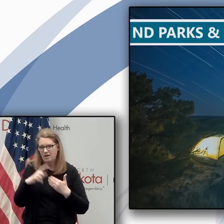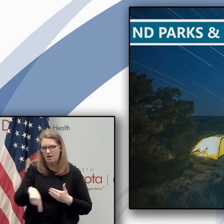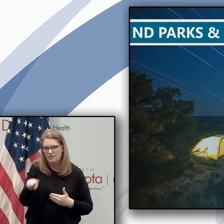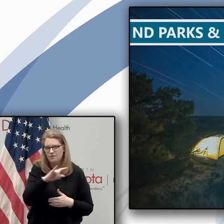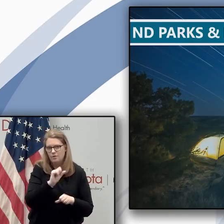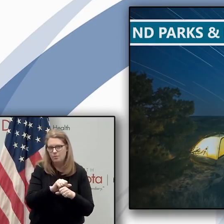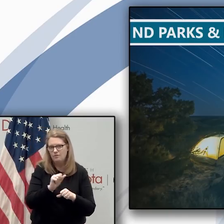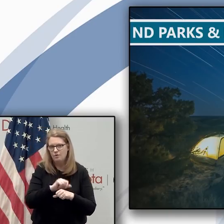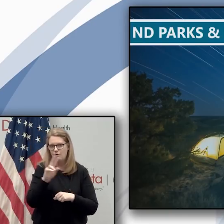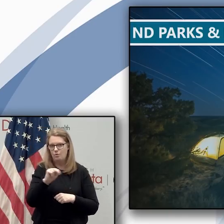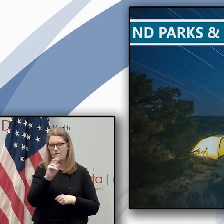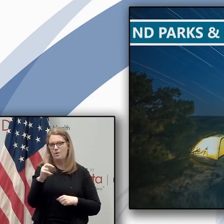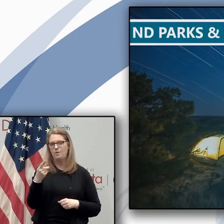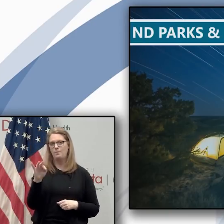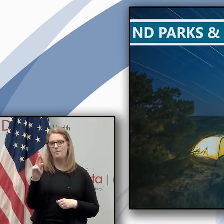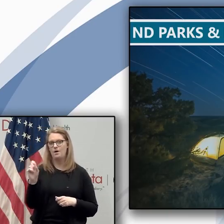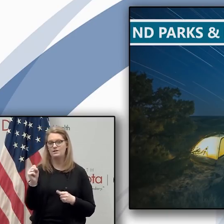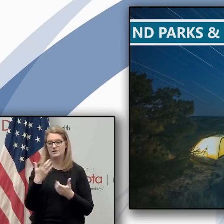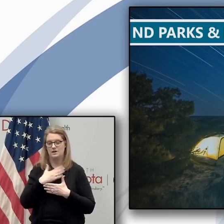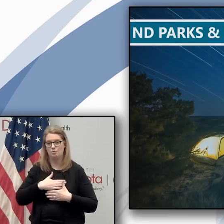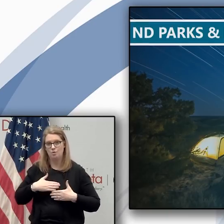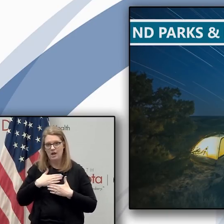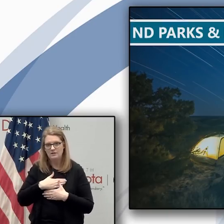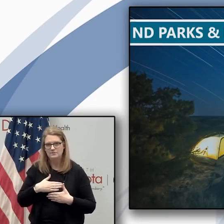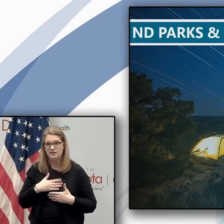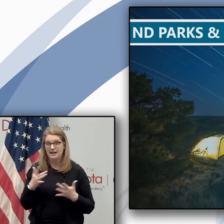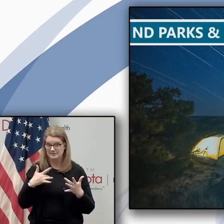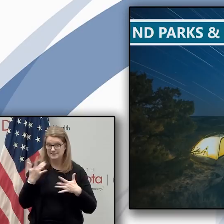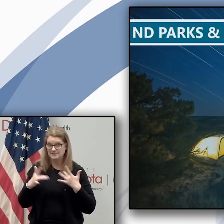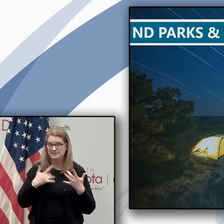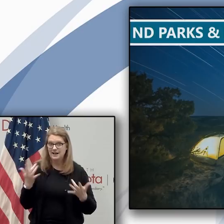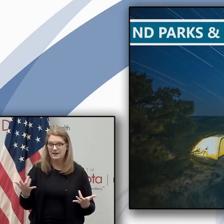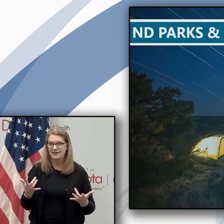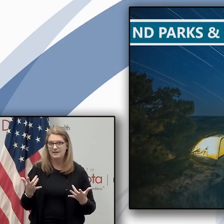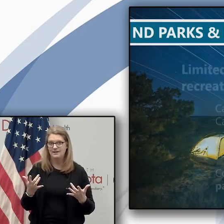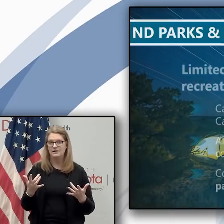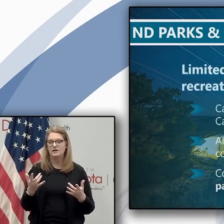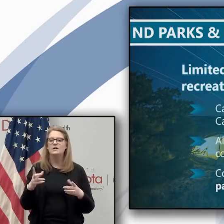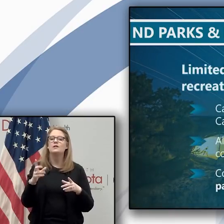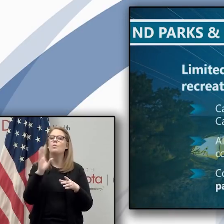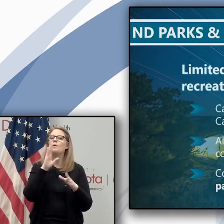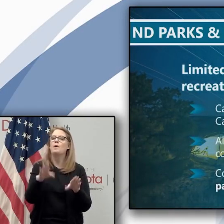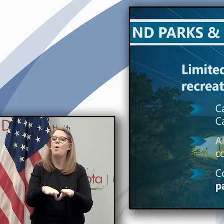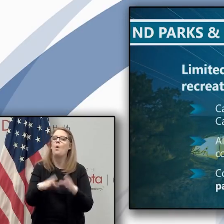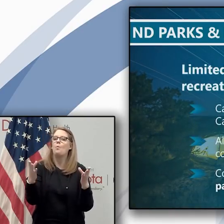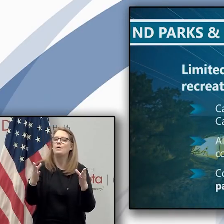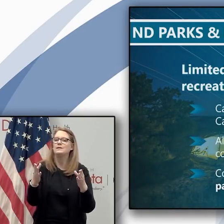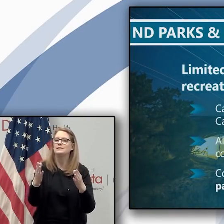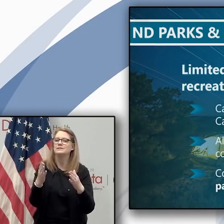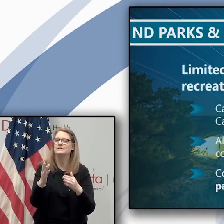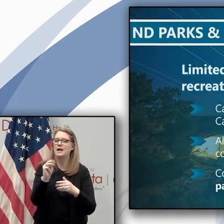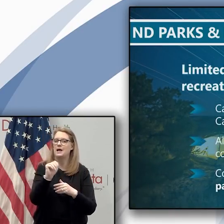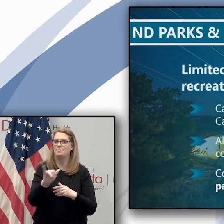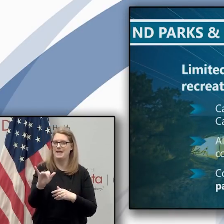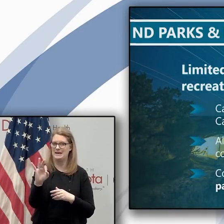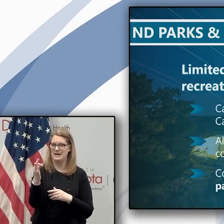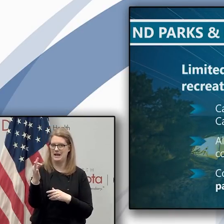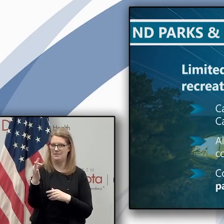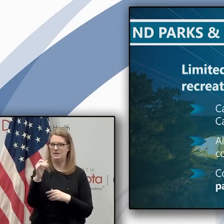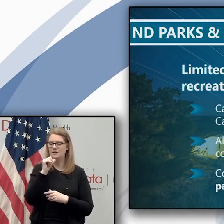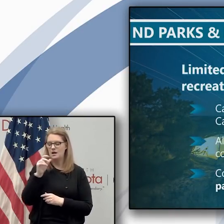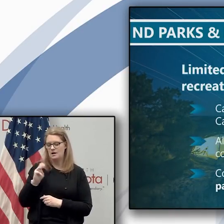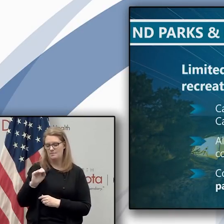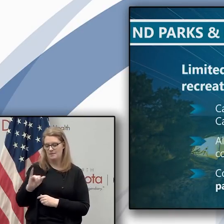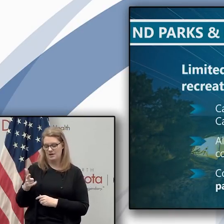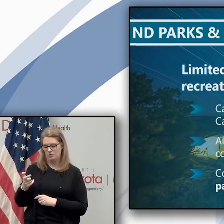Recs because I'm excited to announce that the campgrounds are going to be opened on a limited basis now on May 9th, not on May 21st, so we're